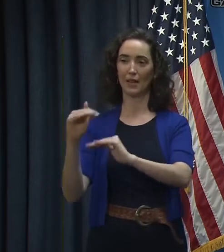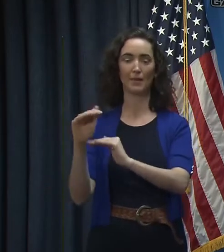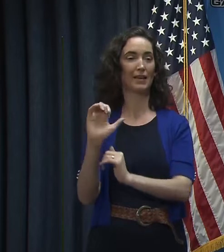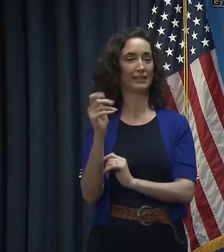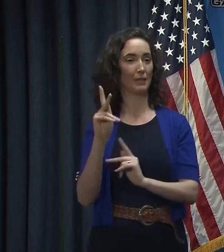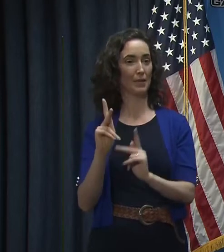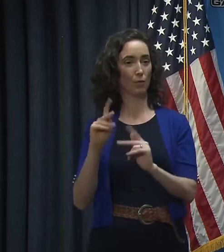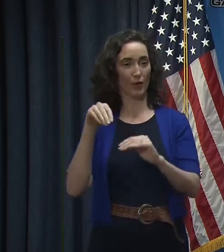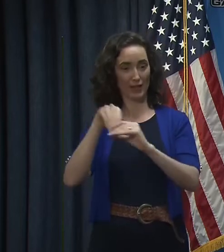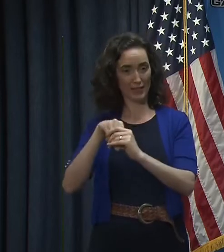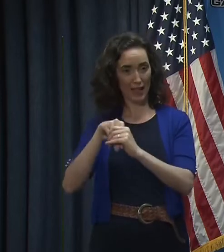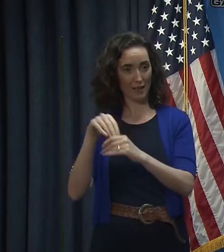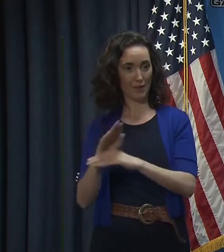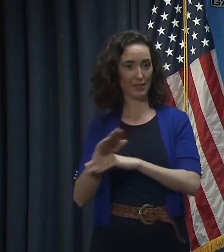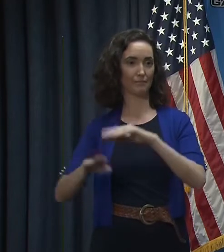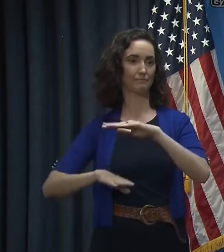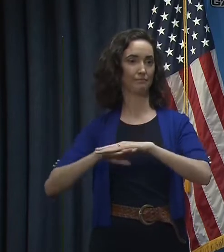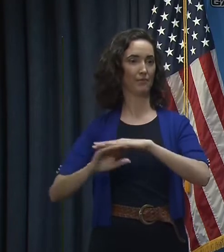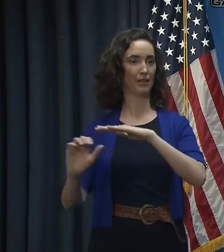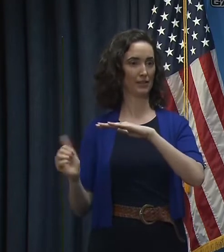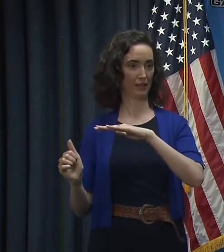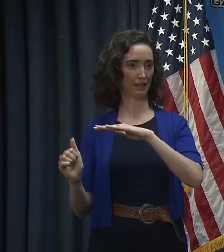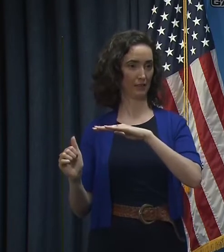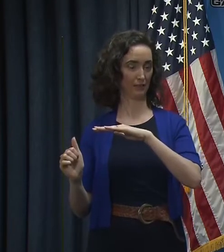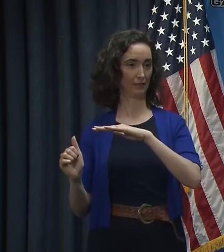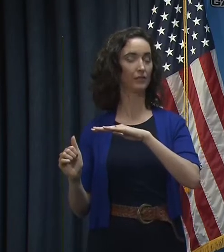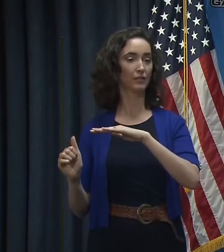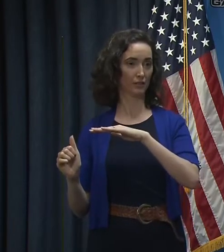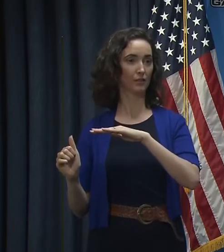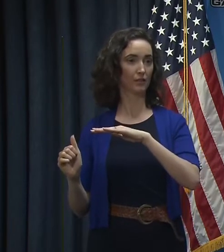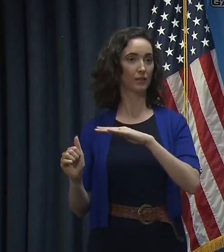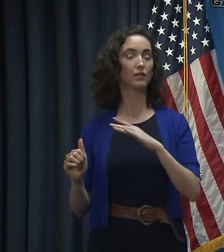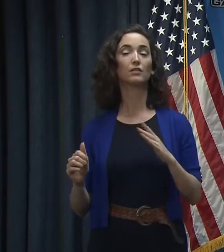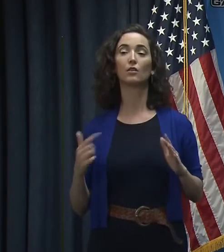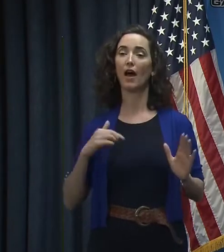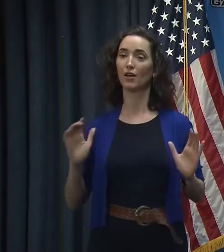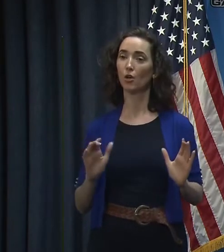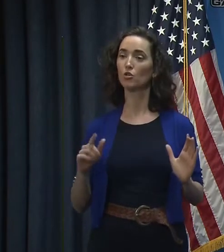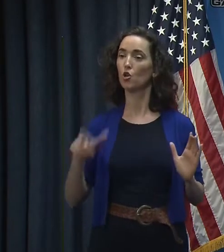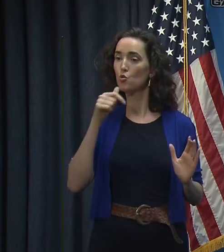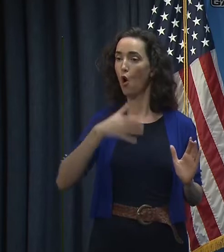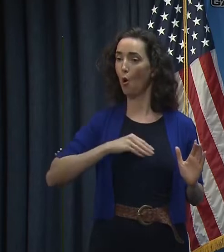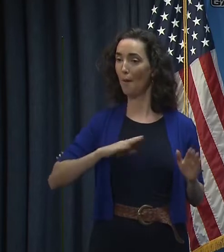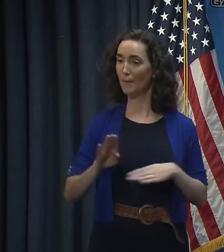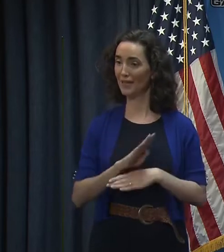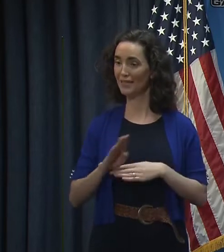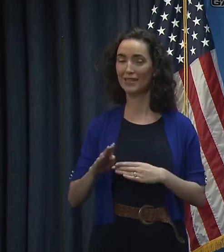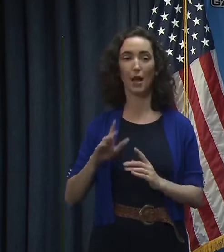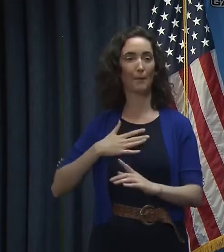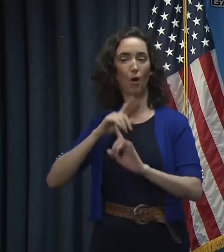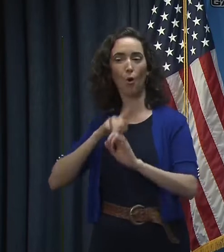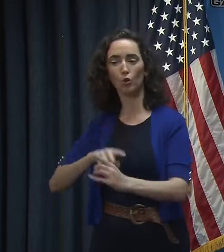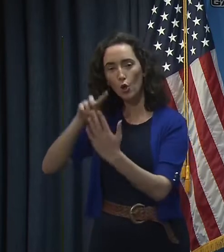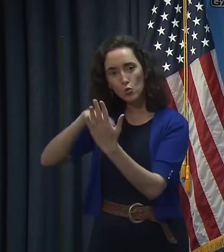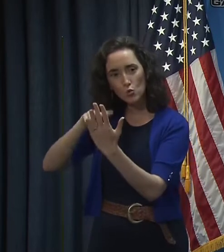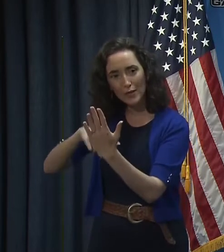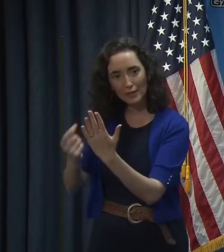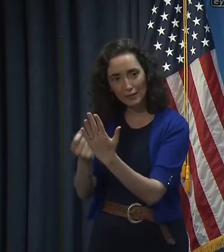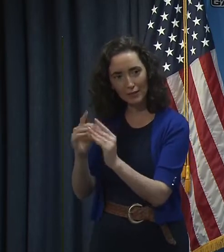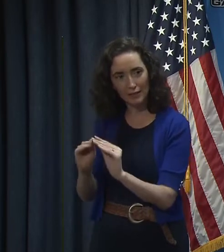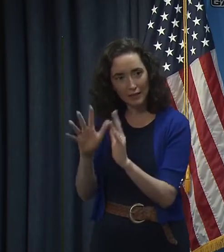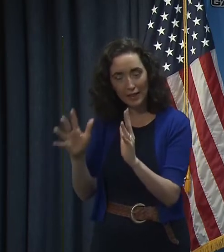can be inside those stores at a time. I encourage business owners to read the order closely in order to understand